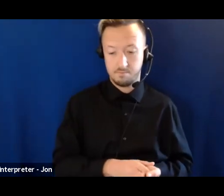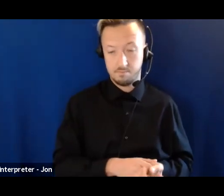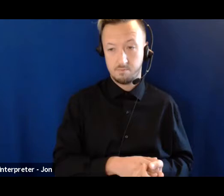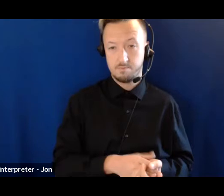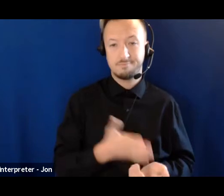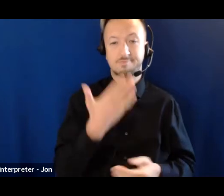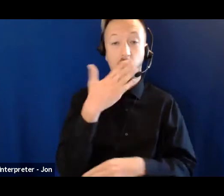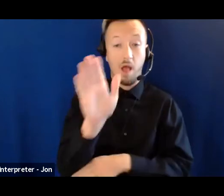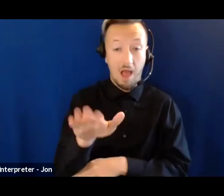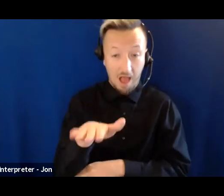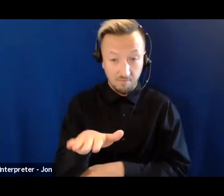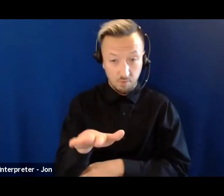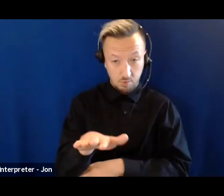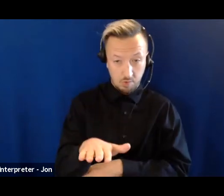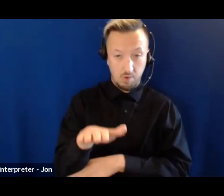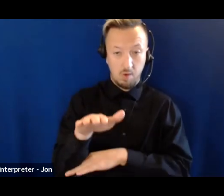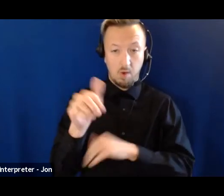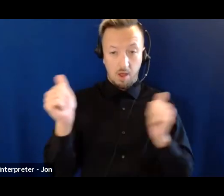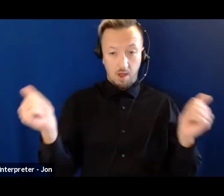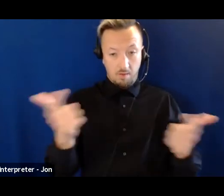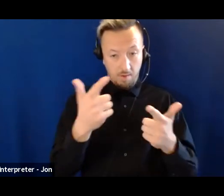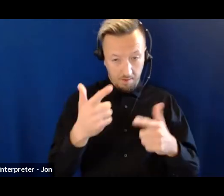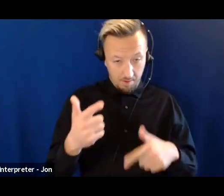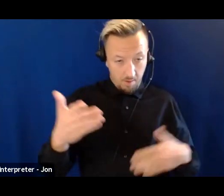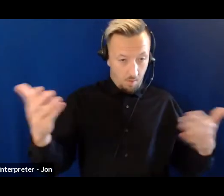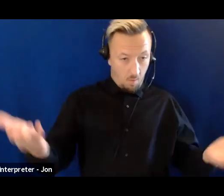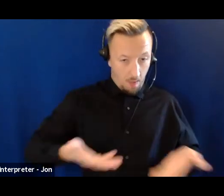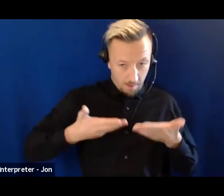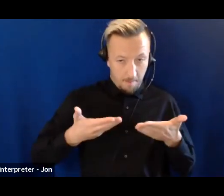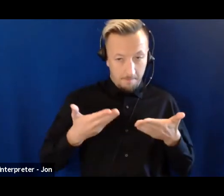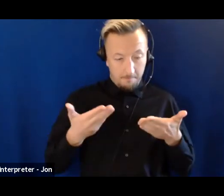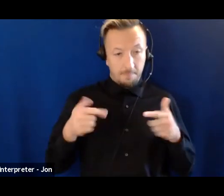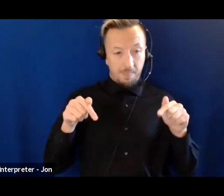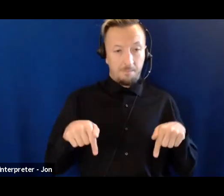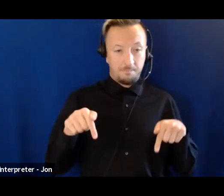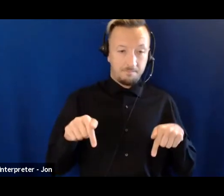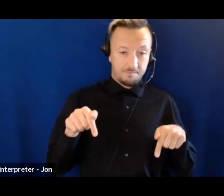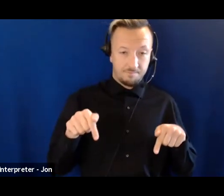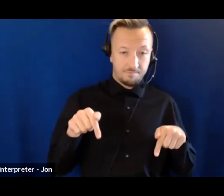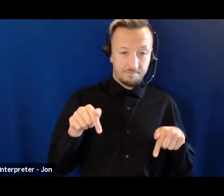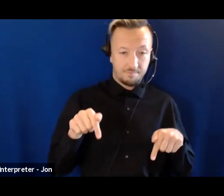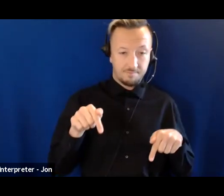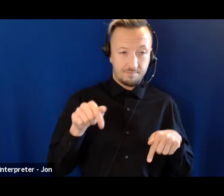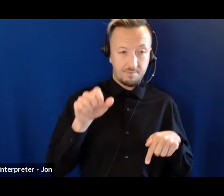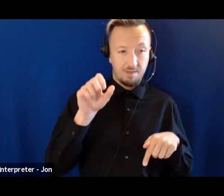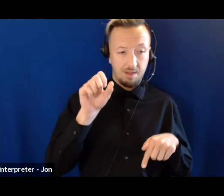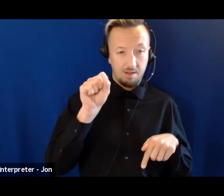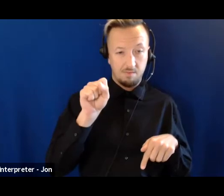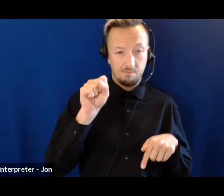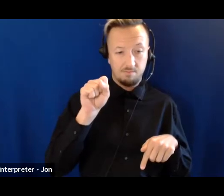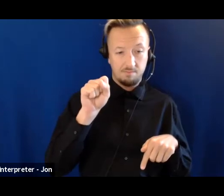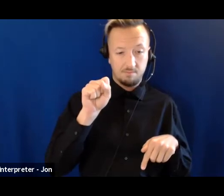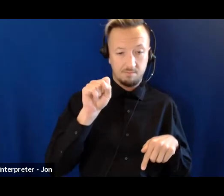So good afternoon, everyone. Welcome to SILC Know Your Regs.